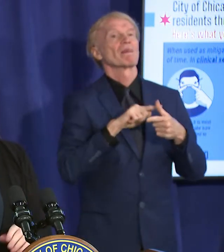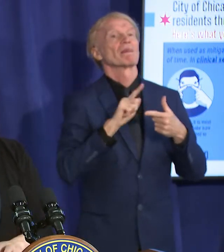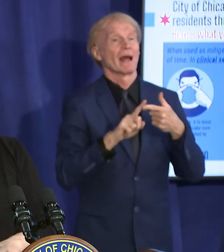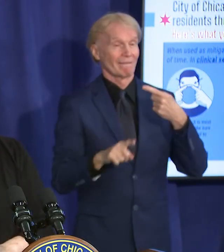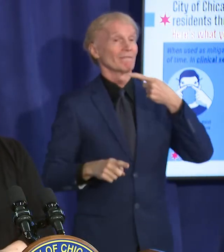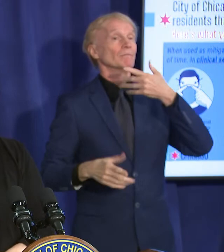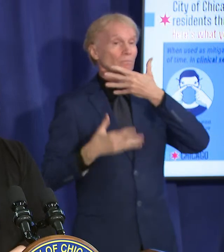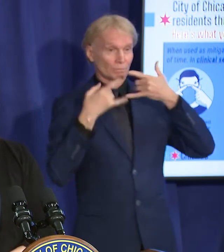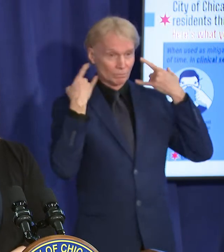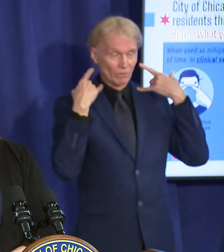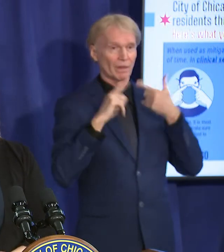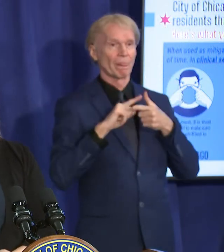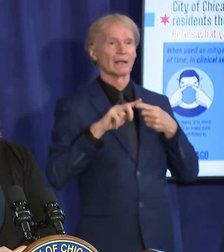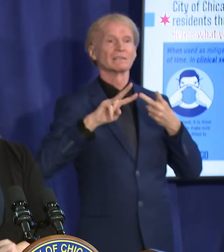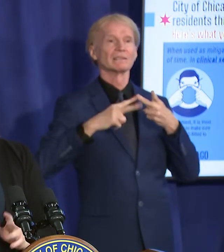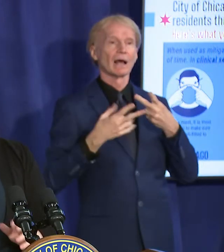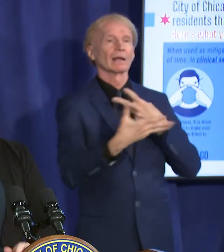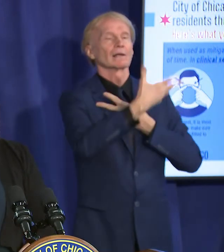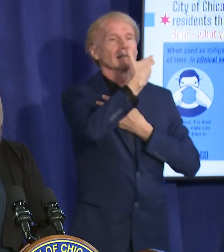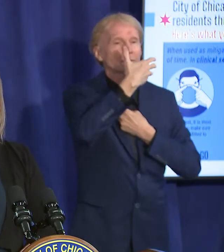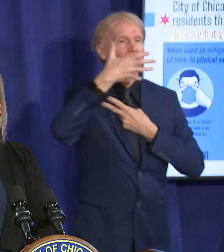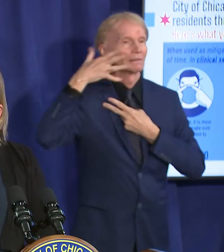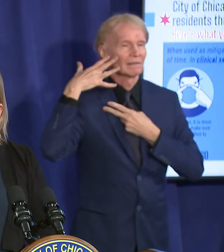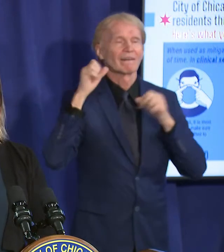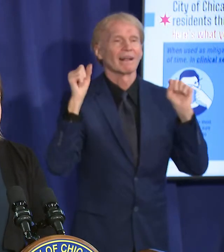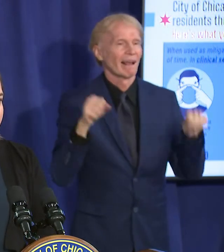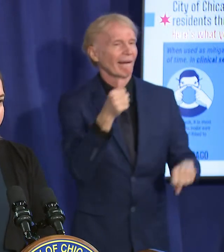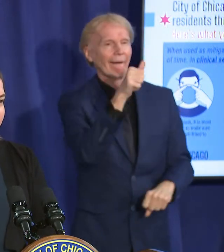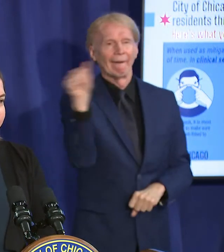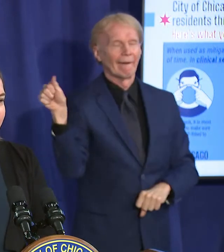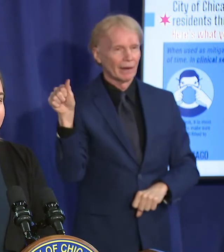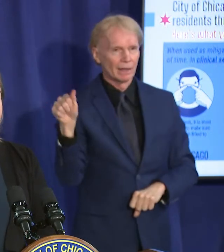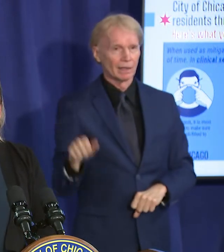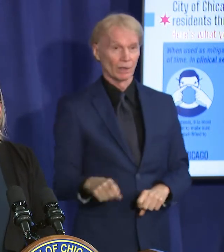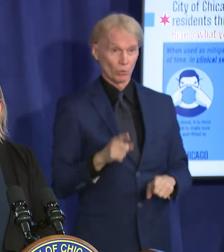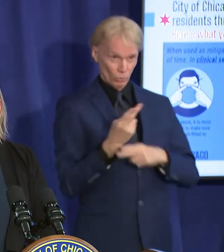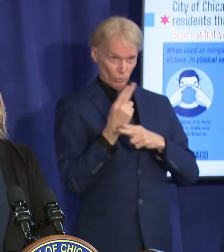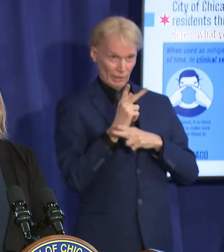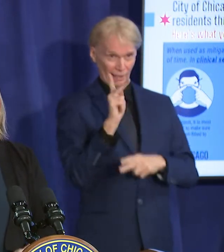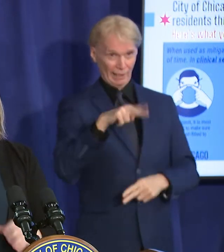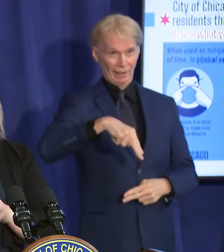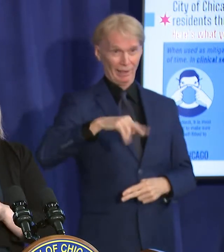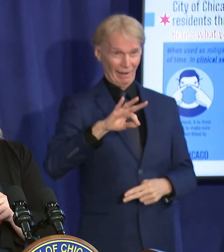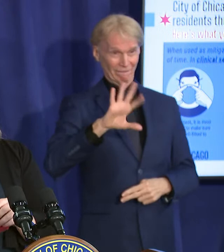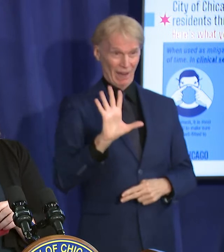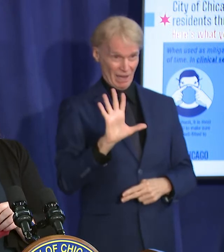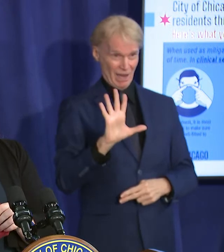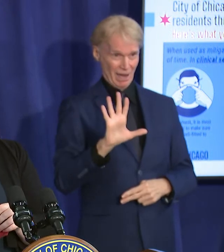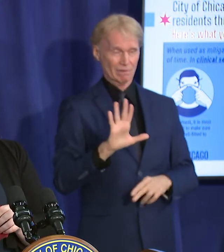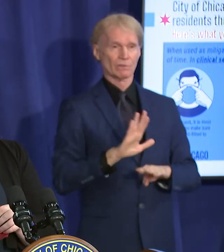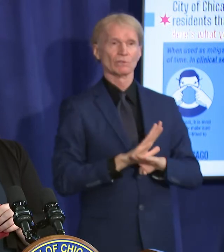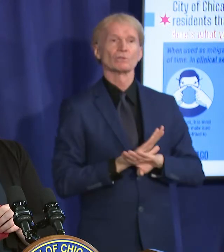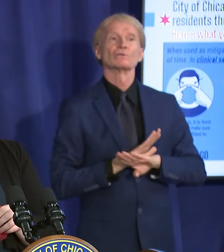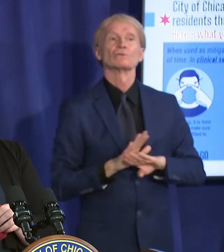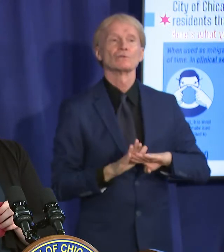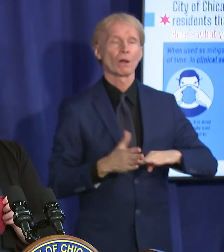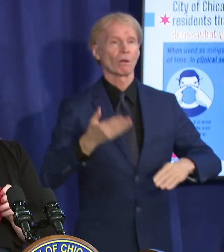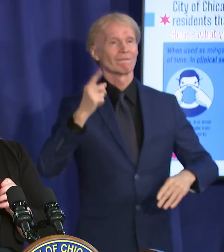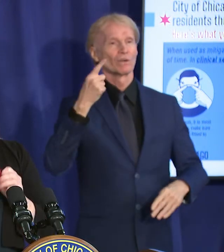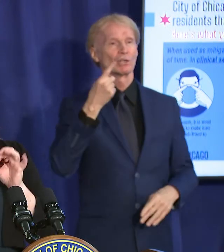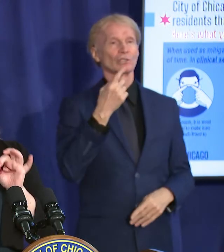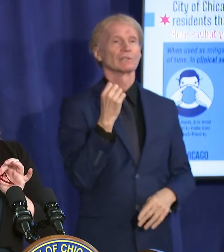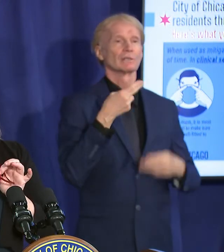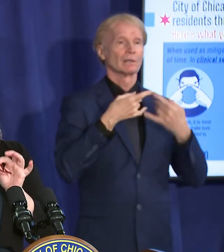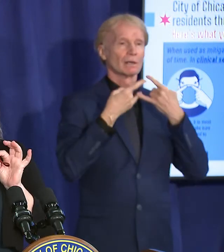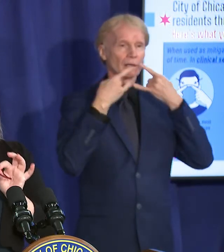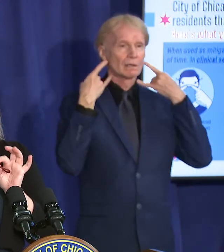glittery or billboard mask right over top of it. If you are wearing a KN95 mask, please do not wear another mask underneath it.